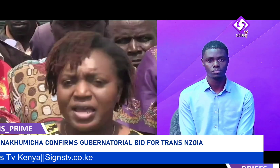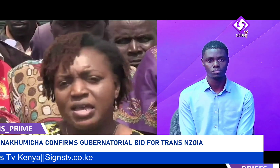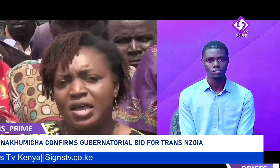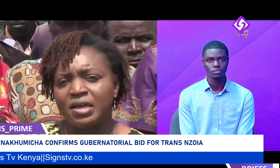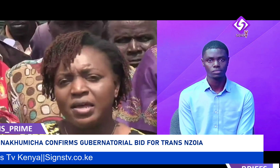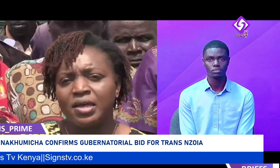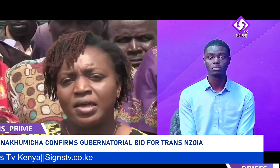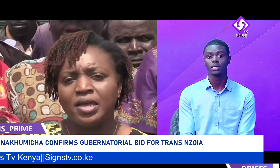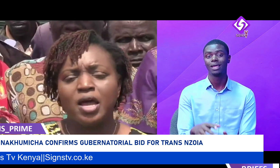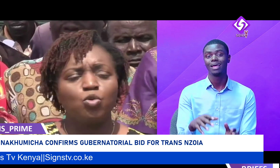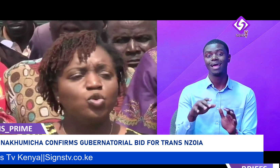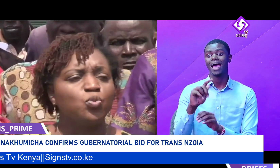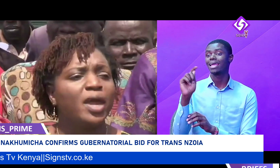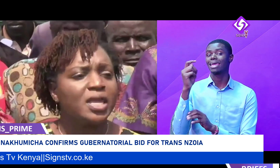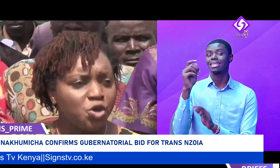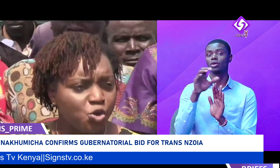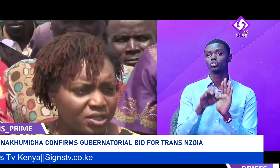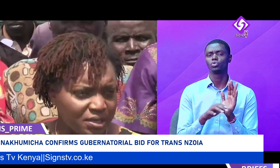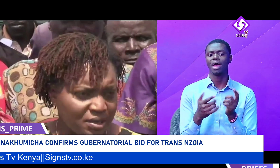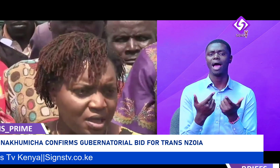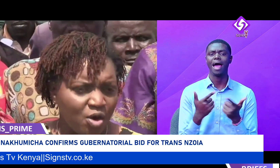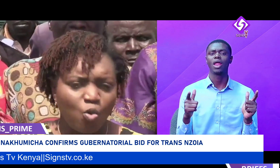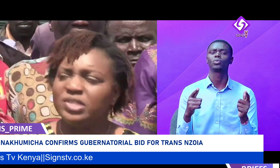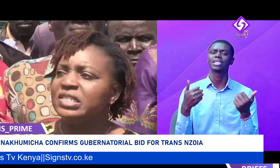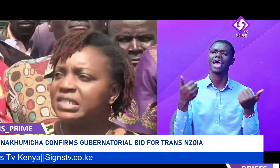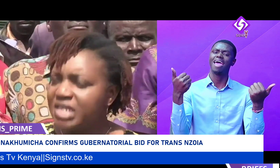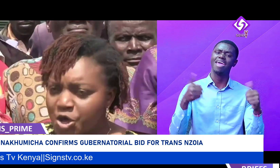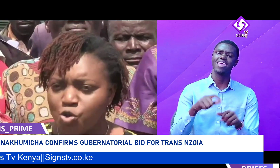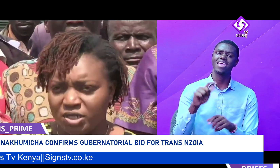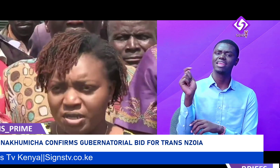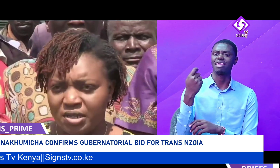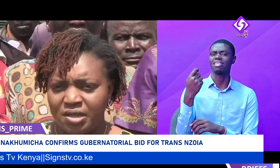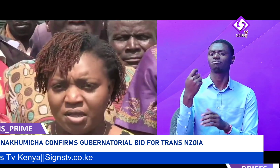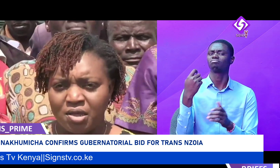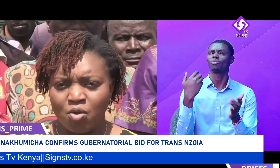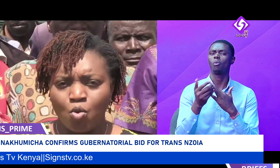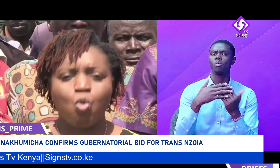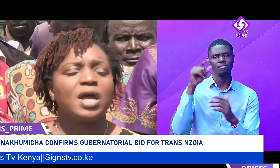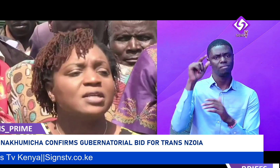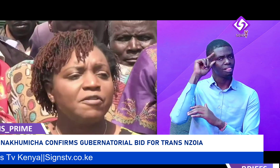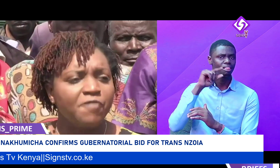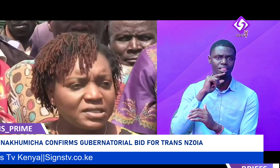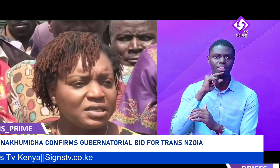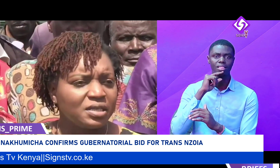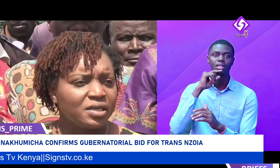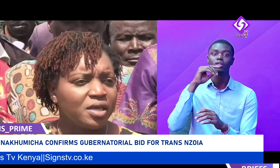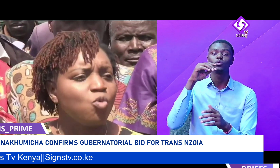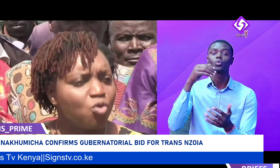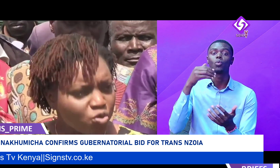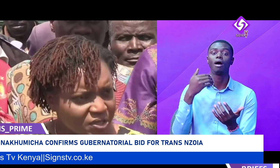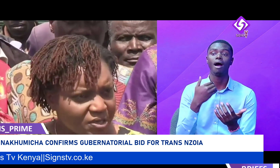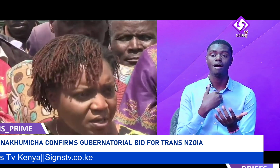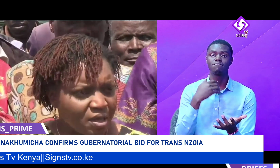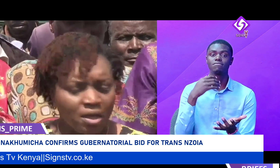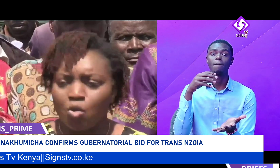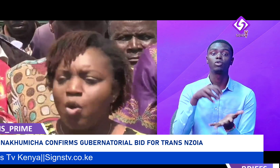Katiba ya Kenya inaruhusu Mkenya yoyote wa jinsia yoyote kuwa katika nafasi ya